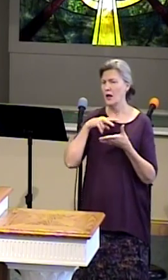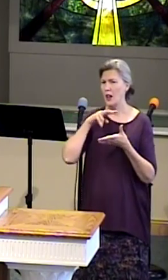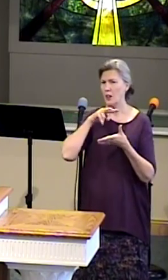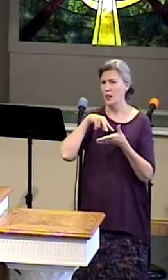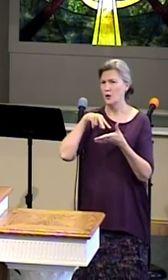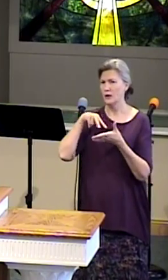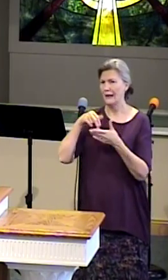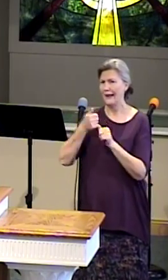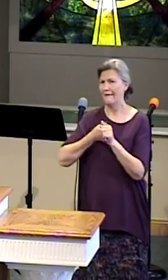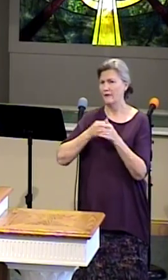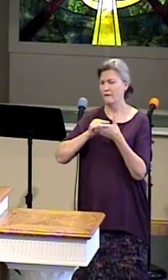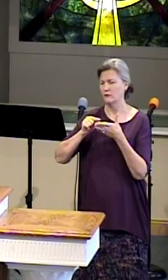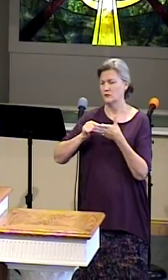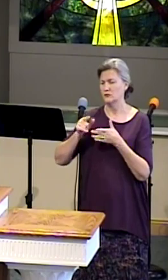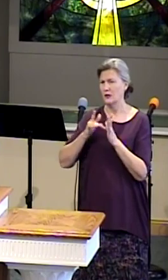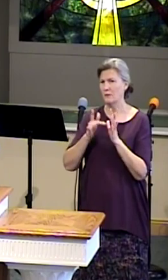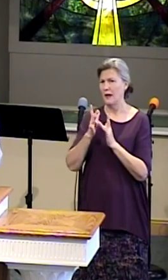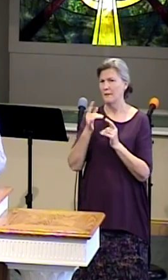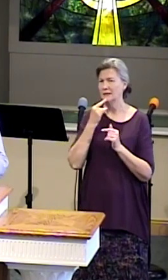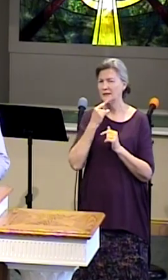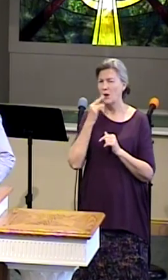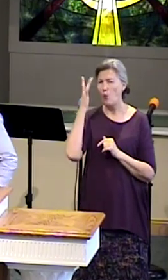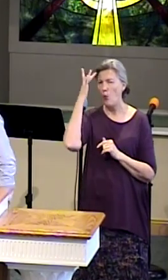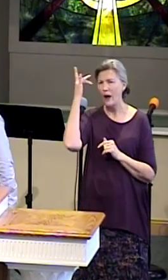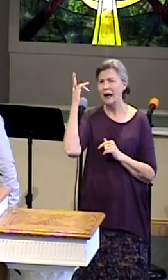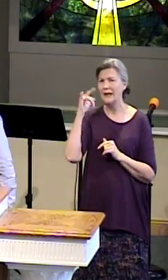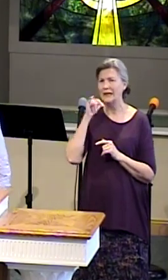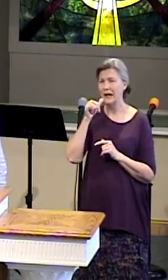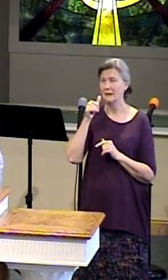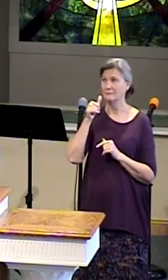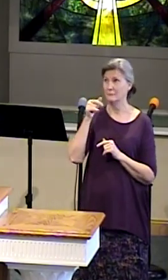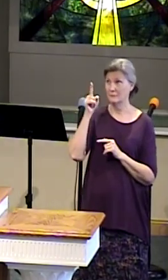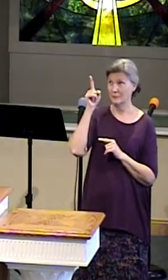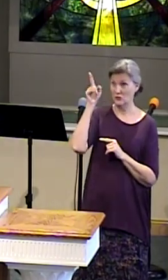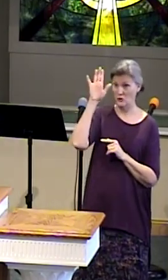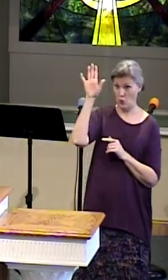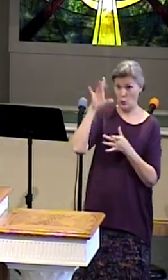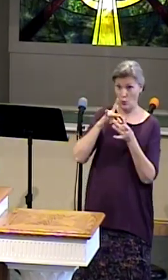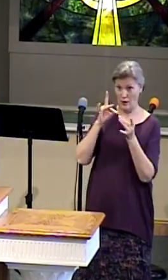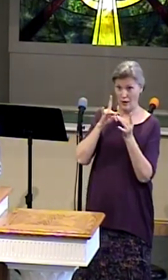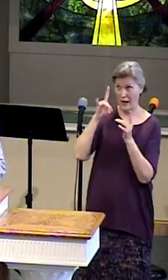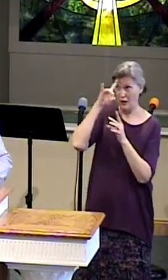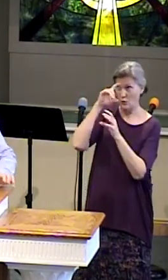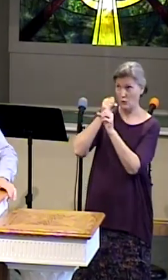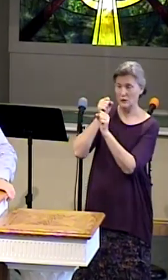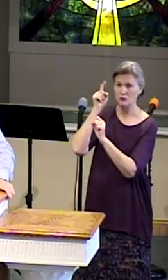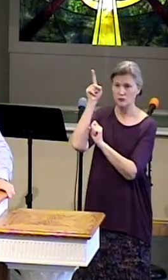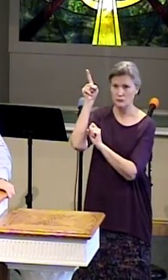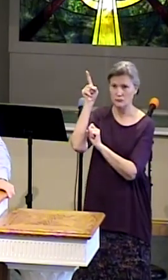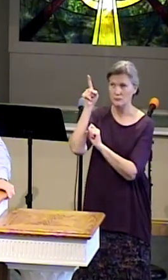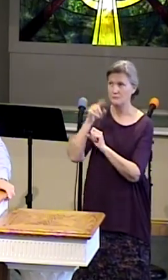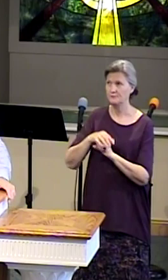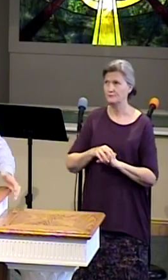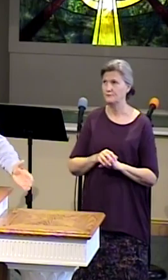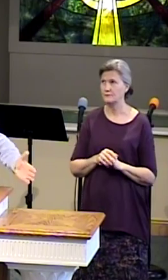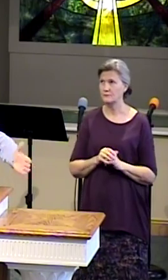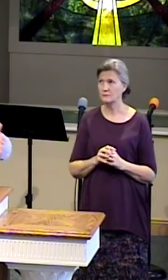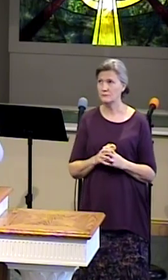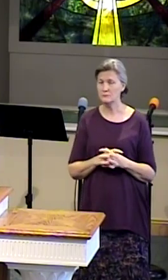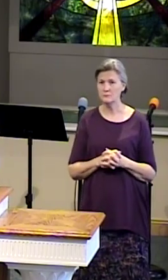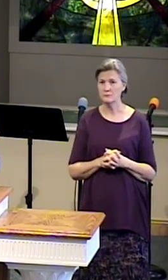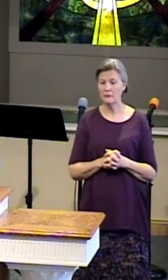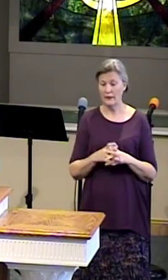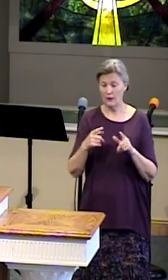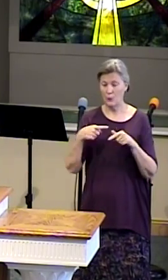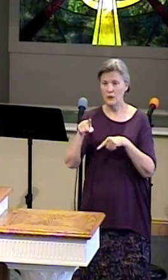Why not? God, this is you, and I trust you. It will be told thee what to do. They